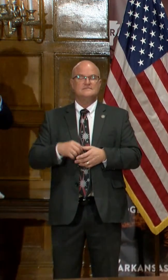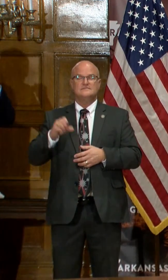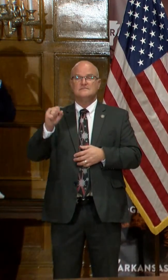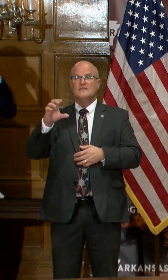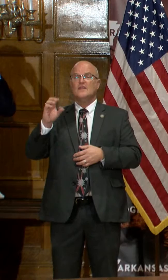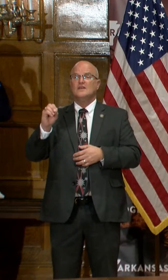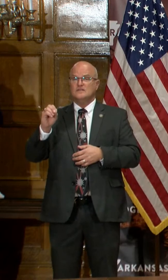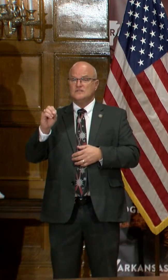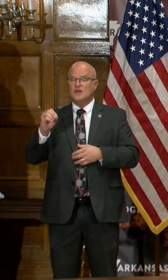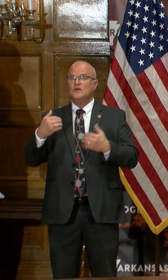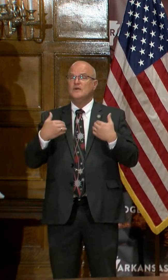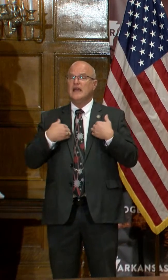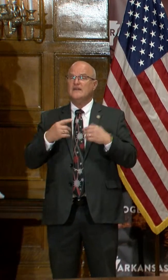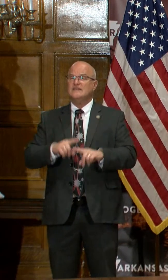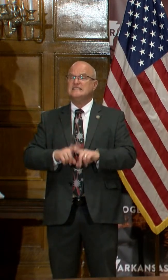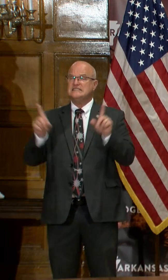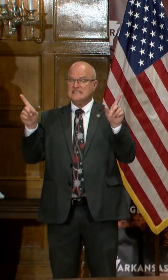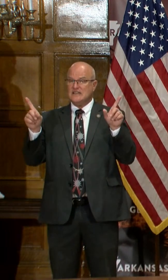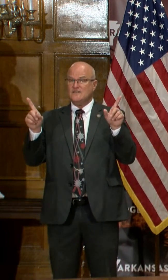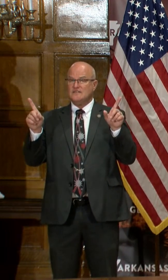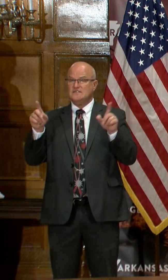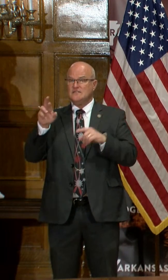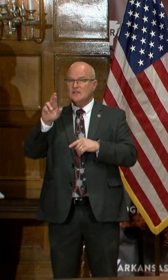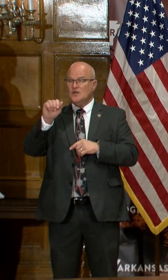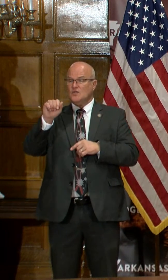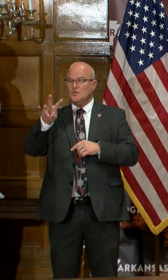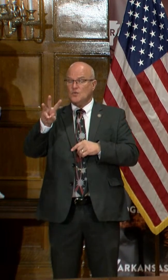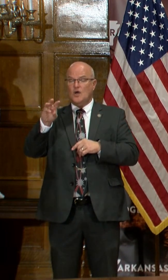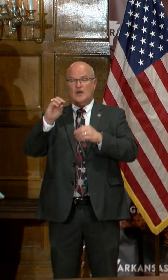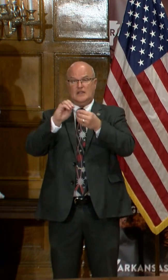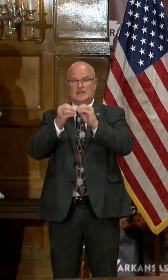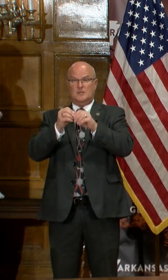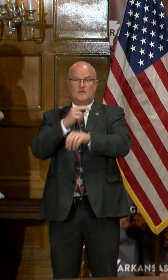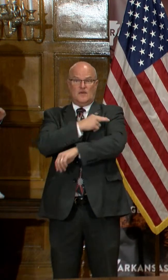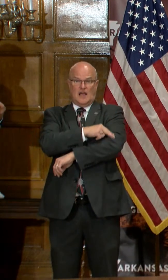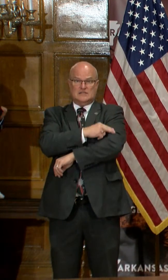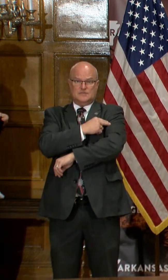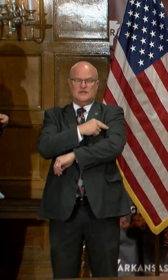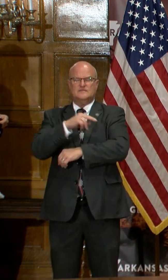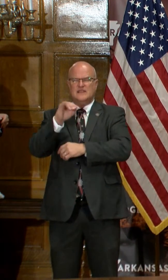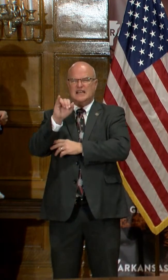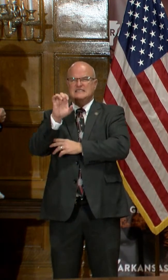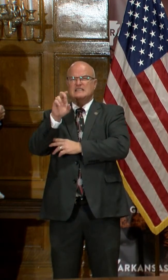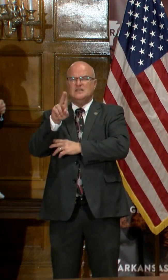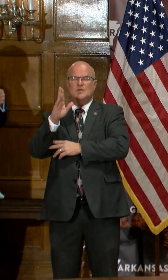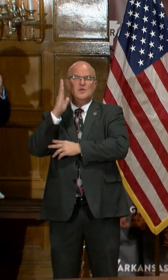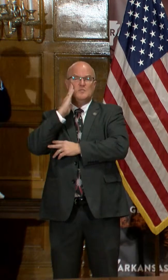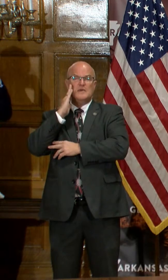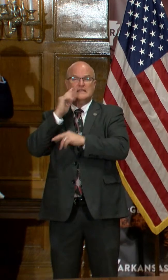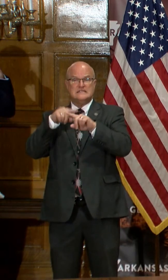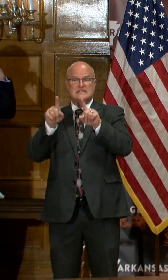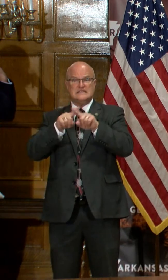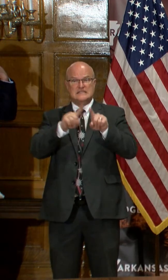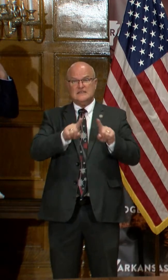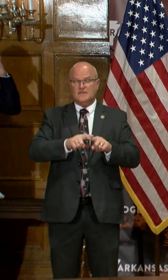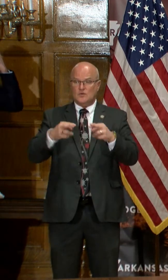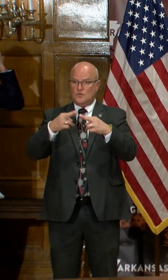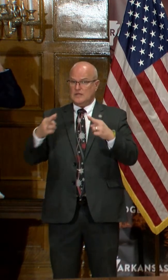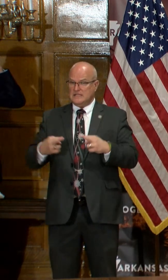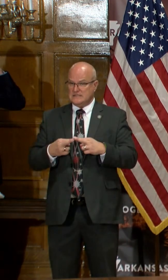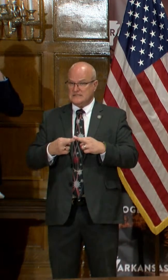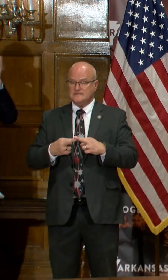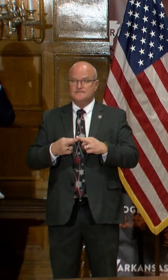So there is a difference in the raw numbers of hospital or ICU beds in the different regions.